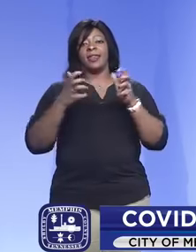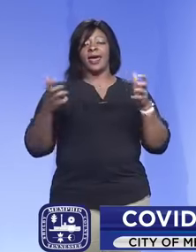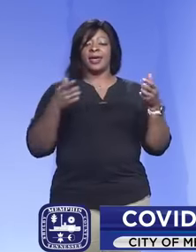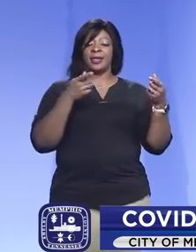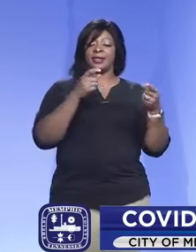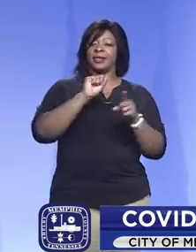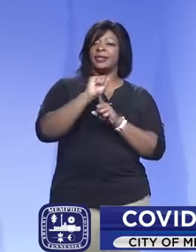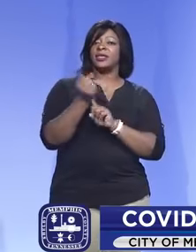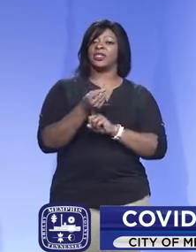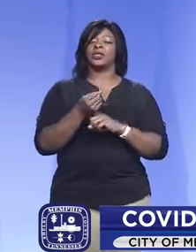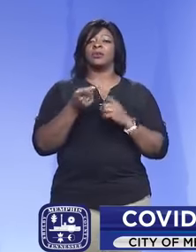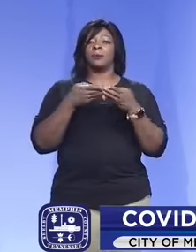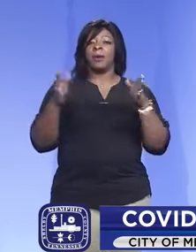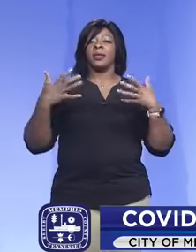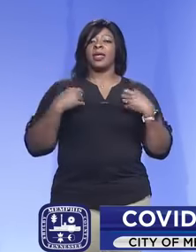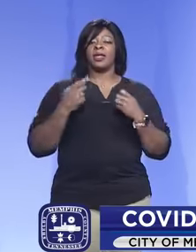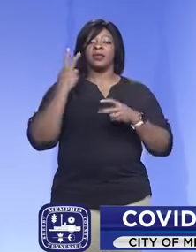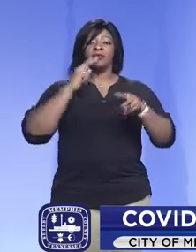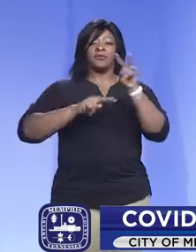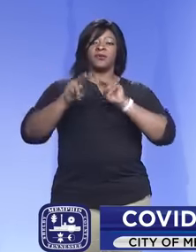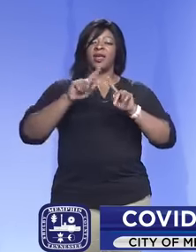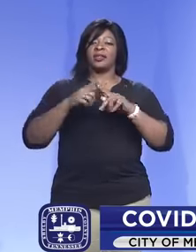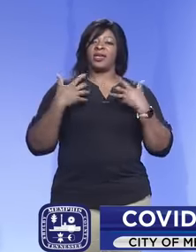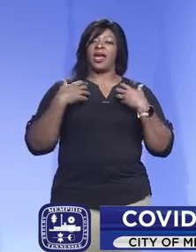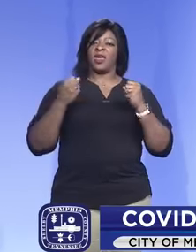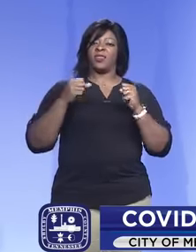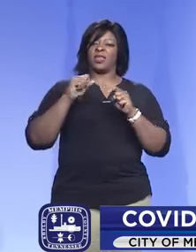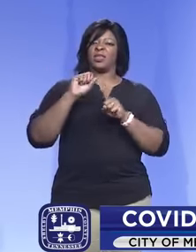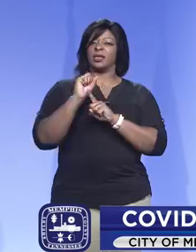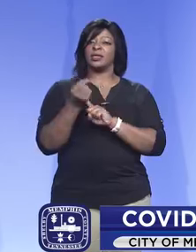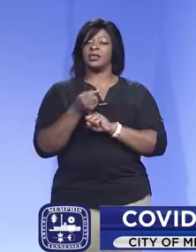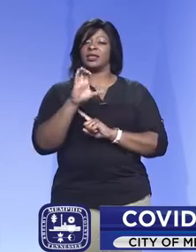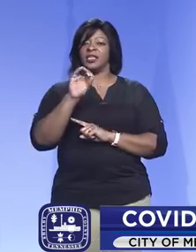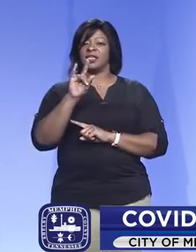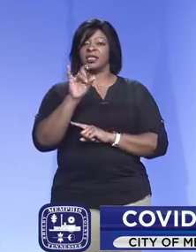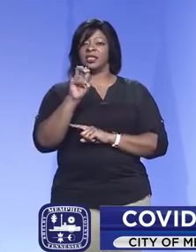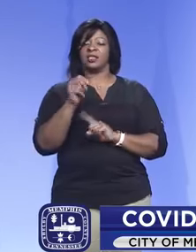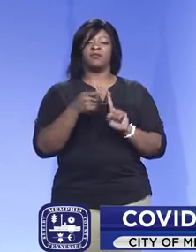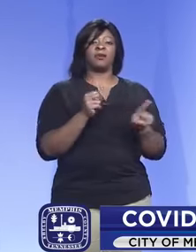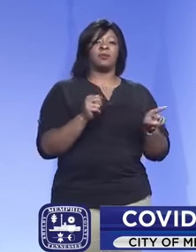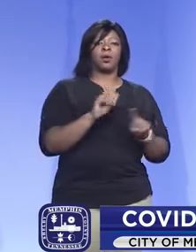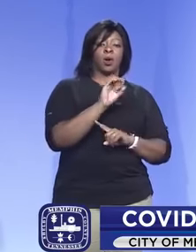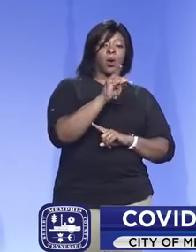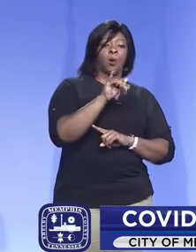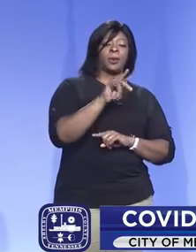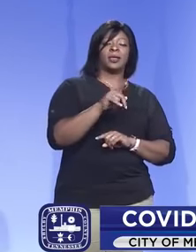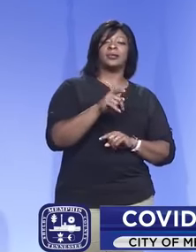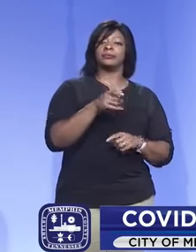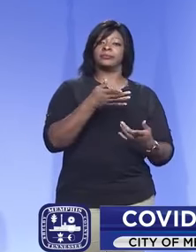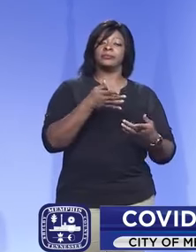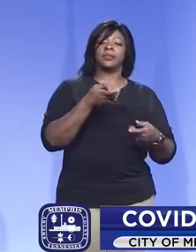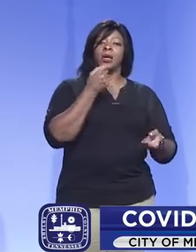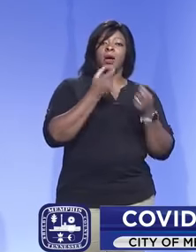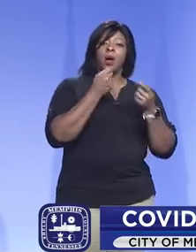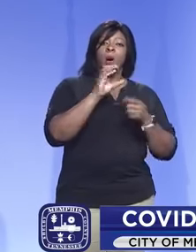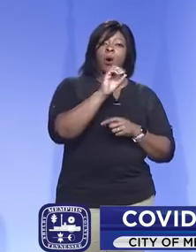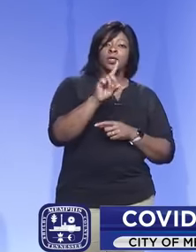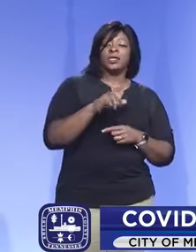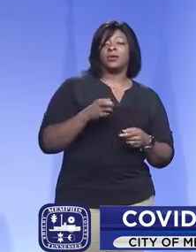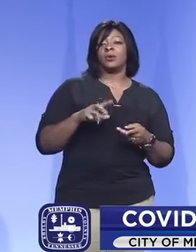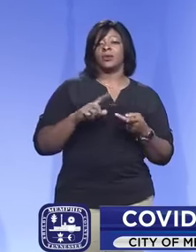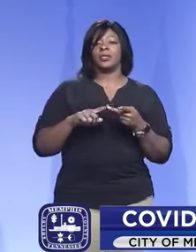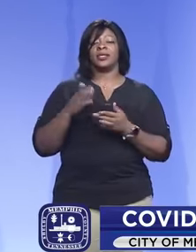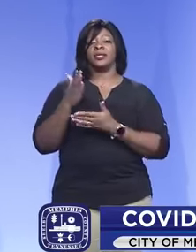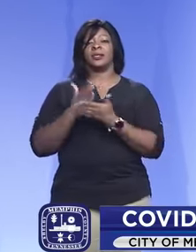conditions that in public health we view as health conditions. So everything from the opioid overdoses have increased. In